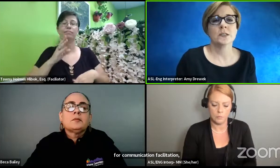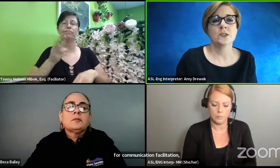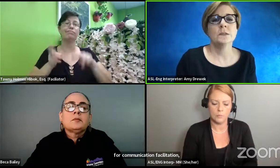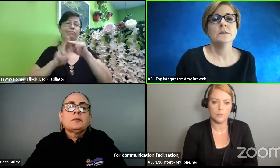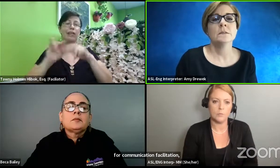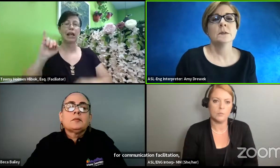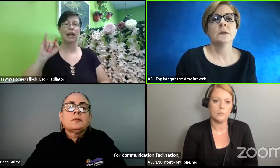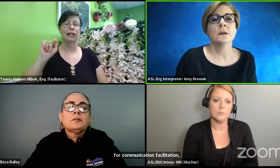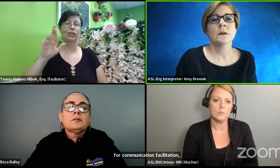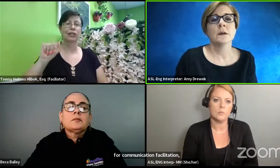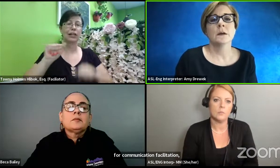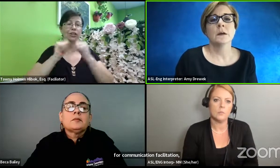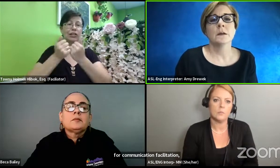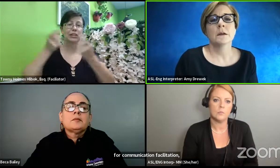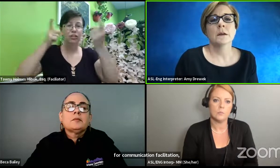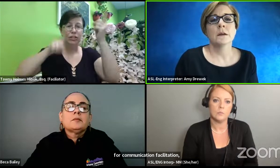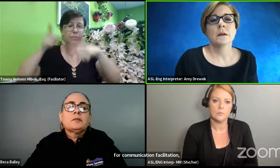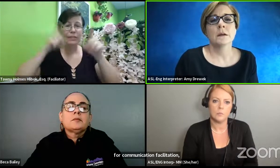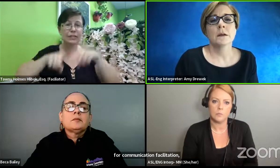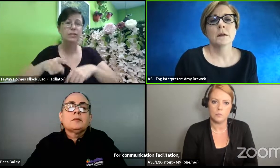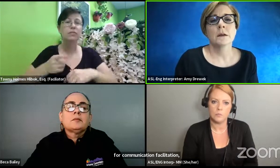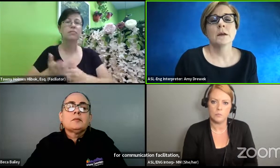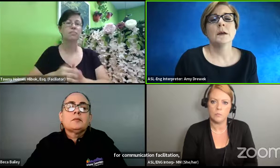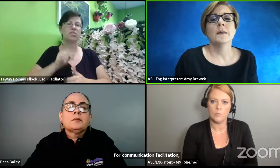current legislation.